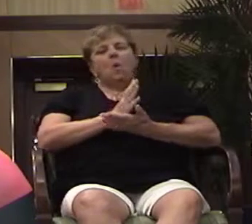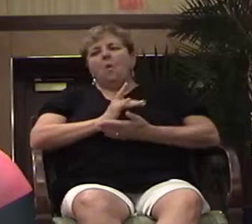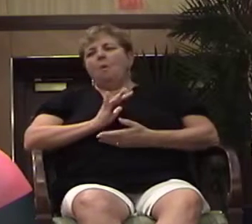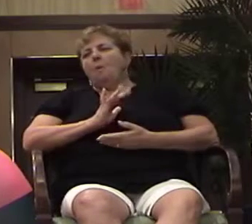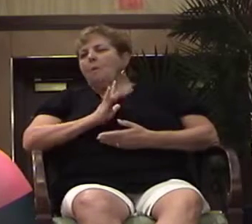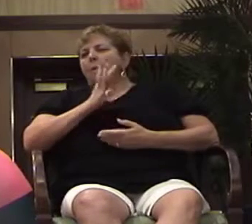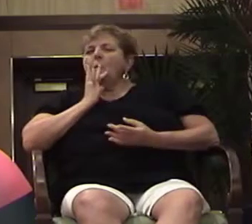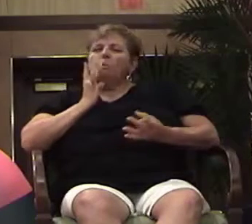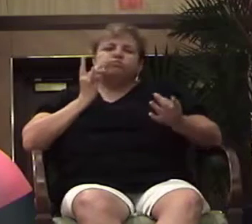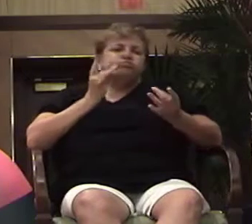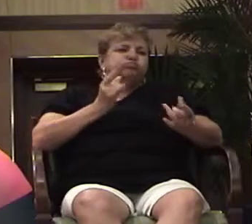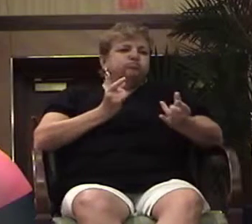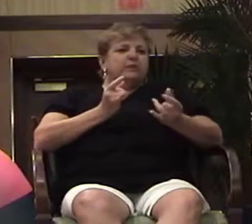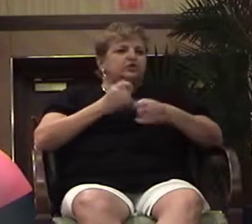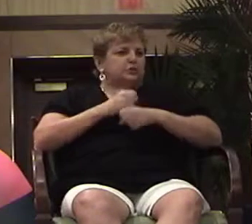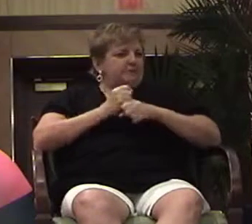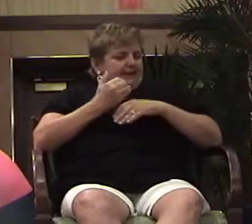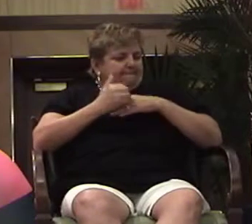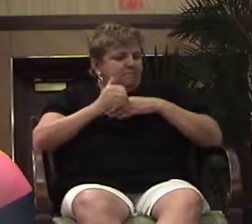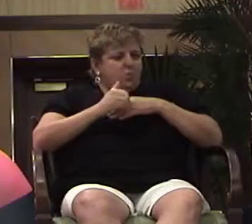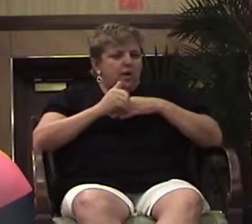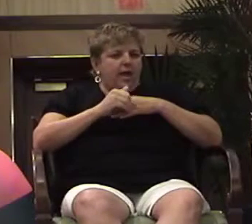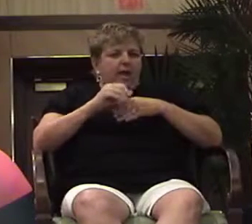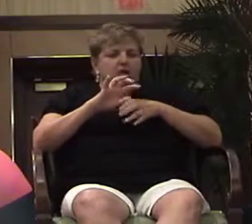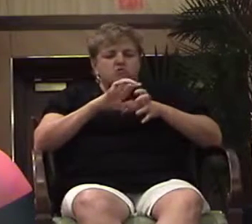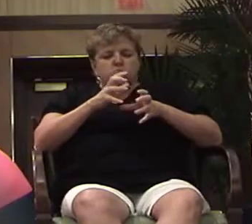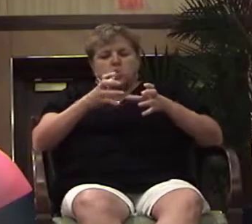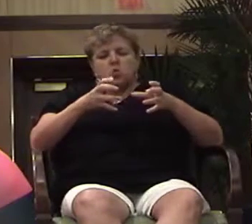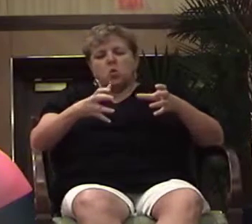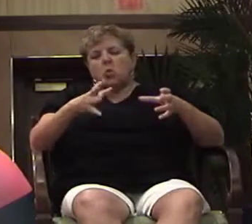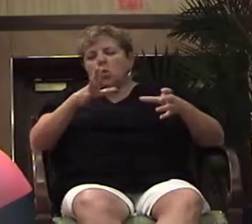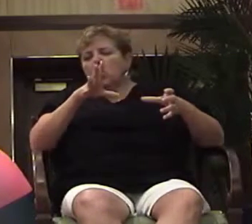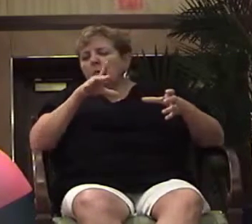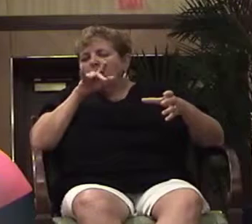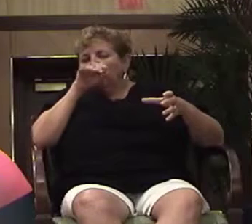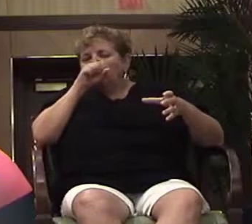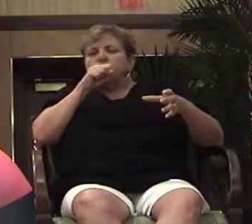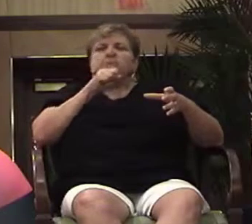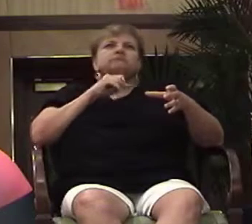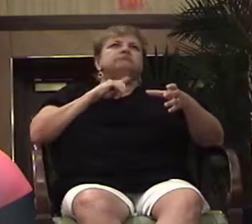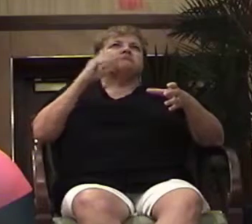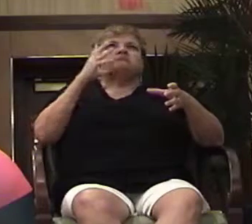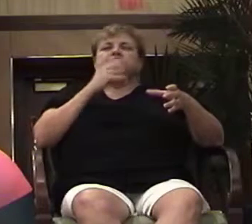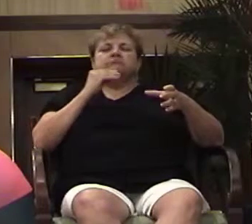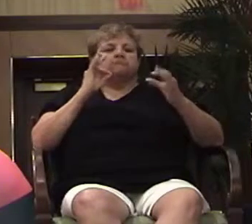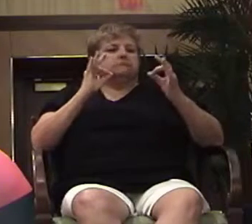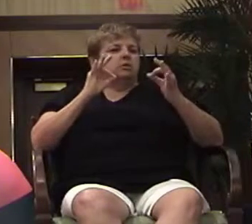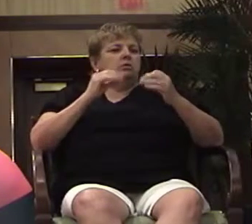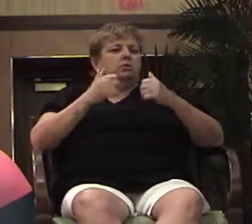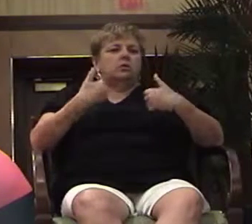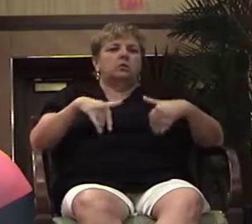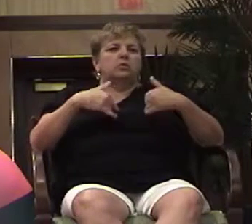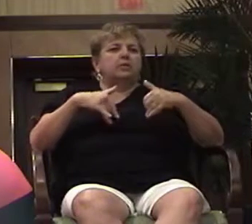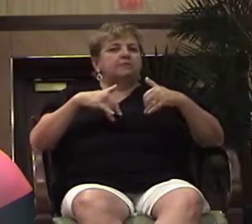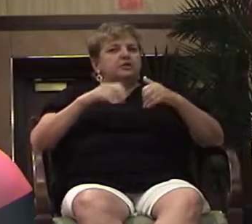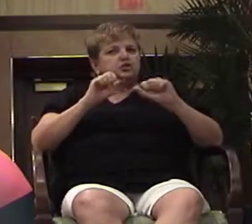best bread in the world. And she could stretch food like you never